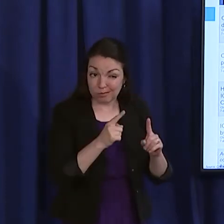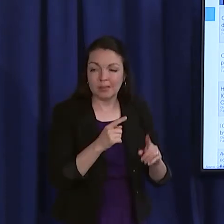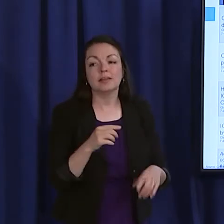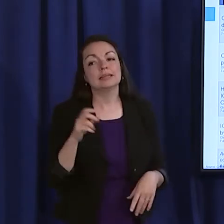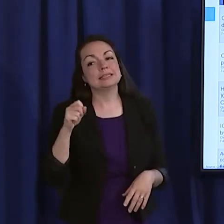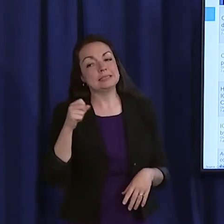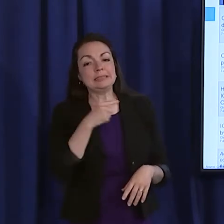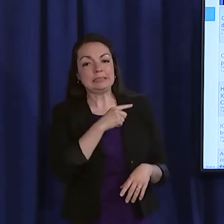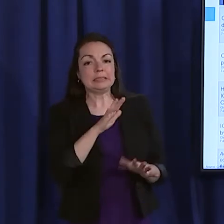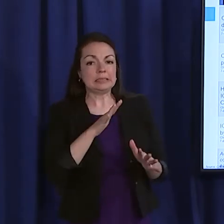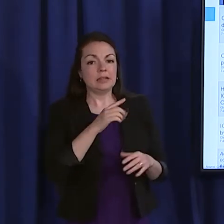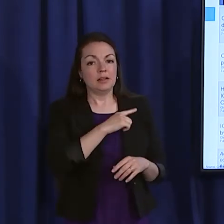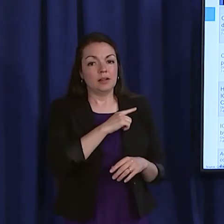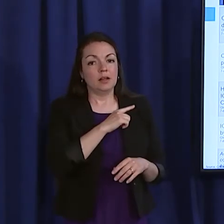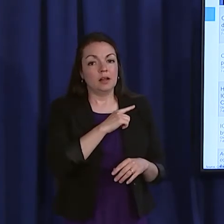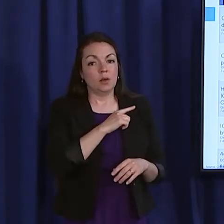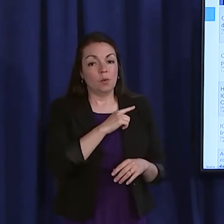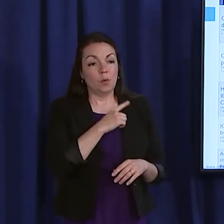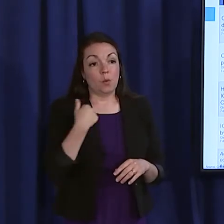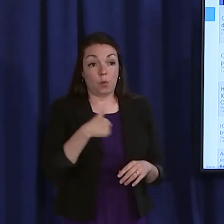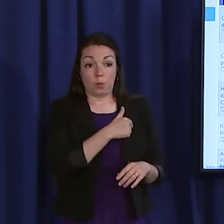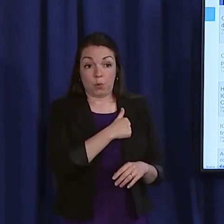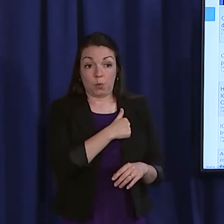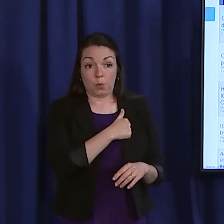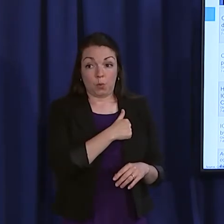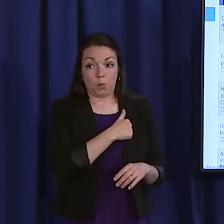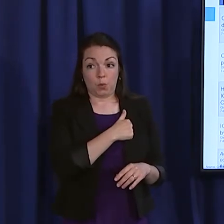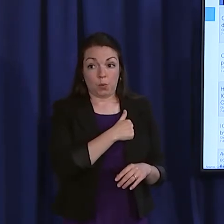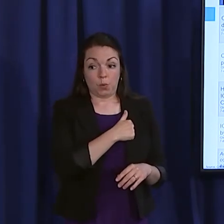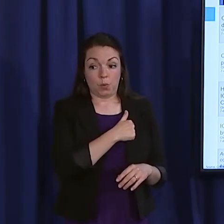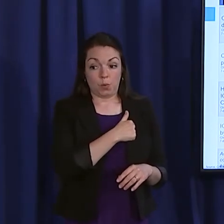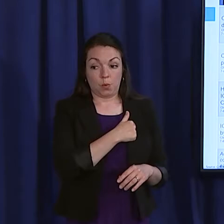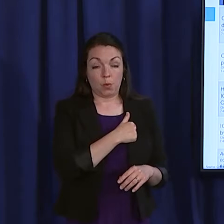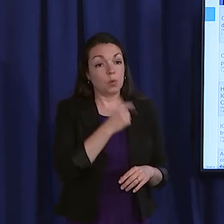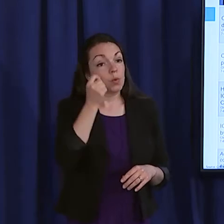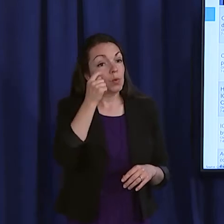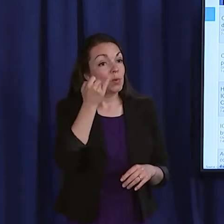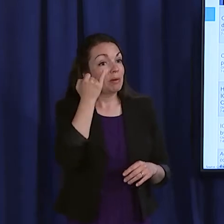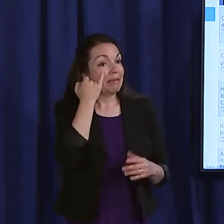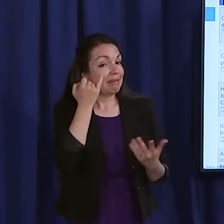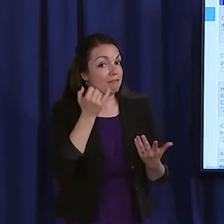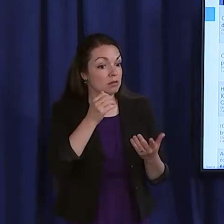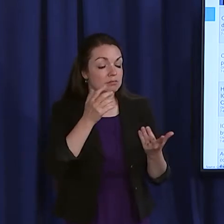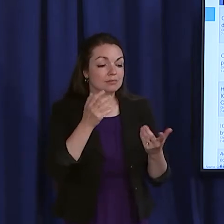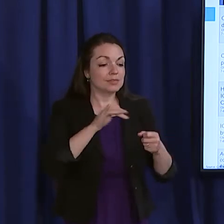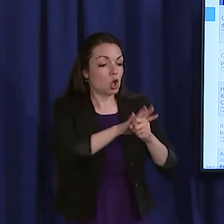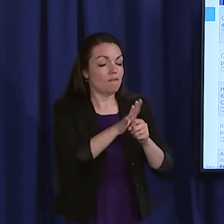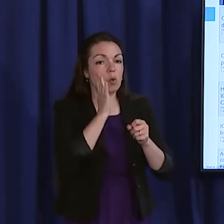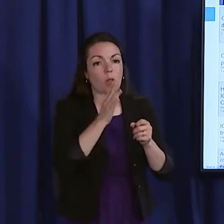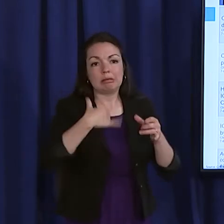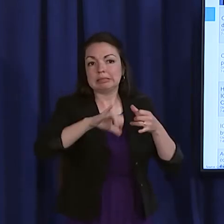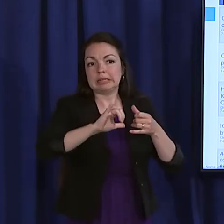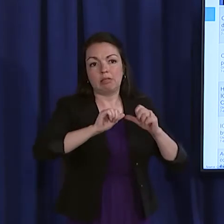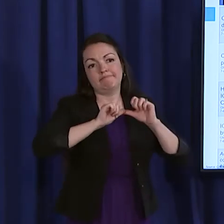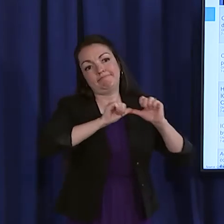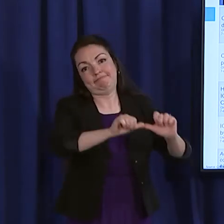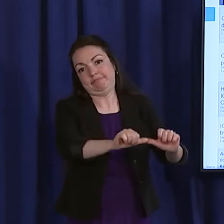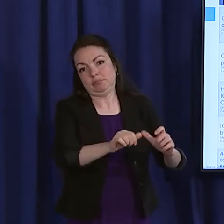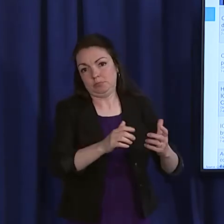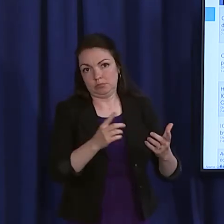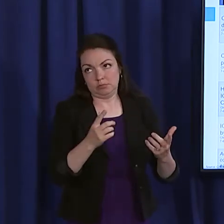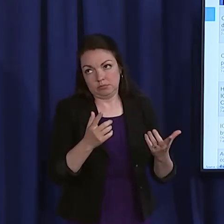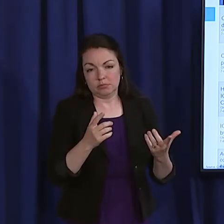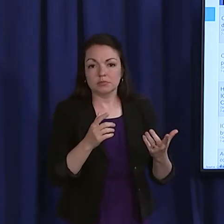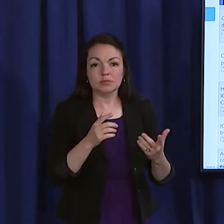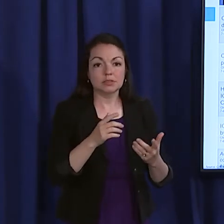getting at the fact that we are unlikely to eliminate COVID. And so there's been some work around the country